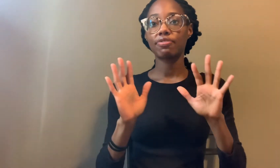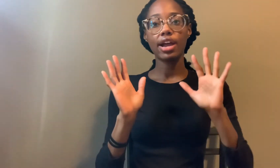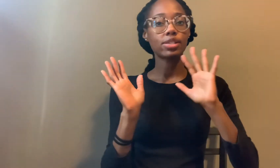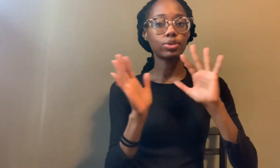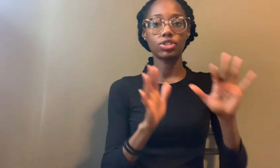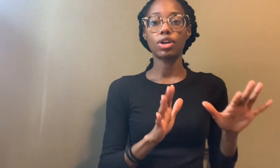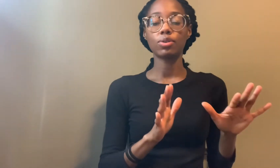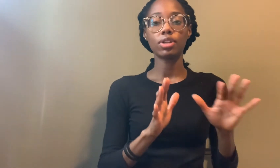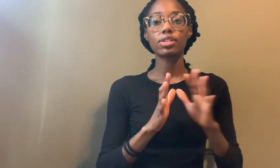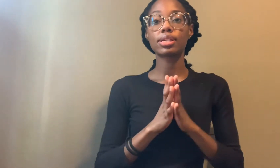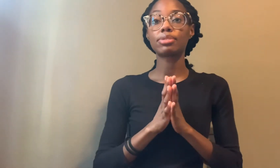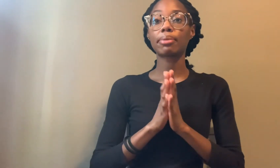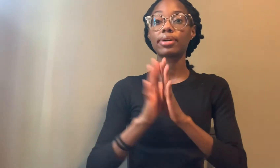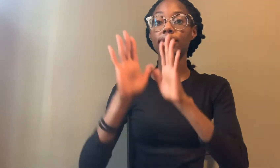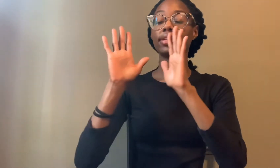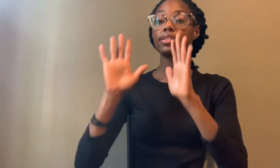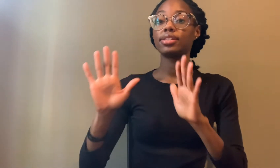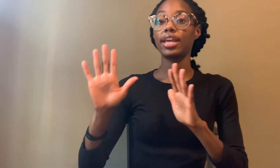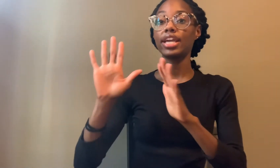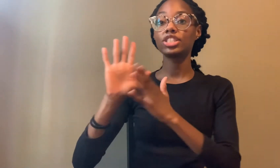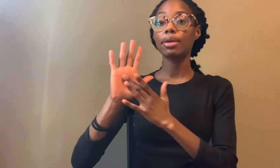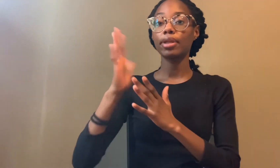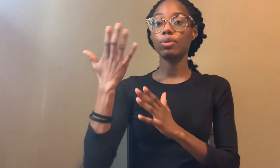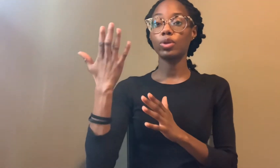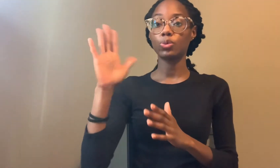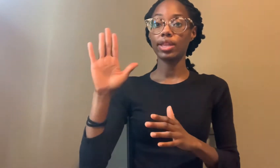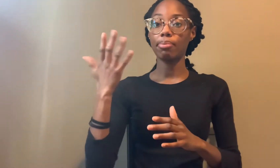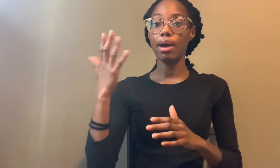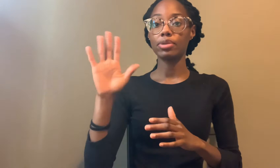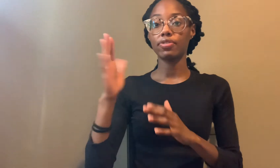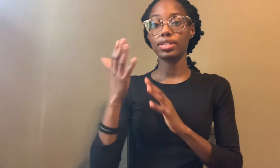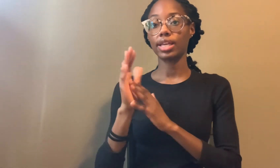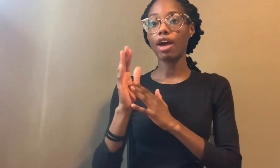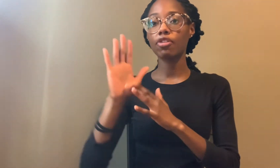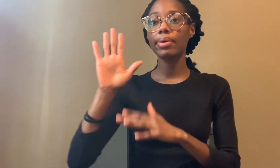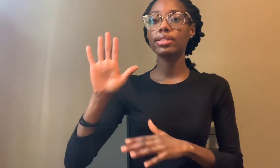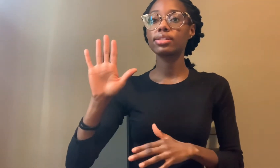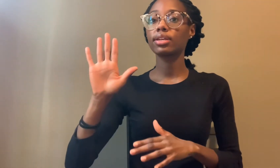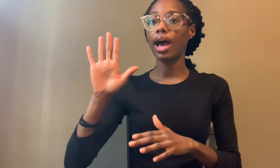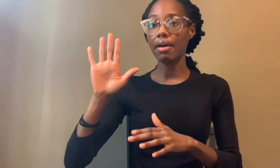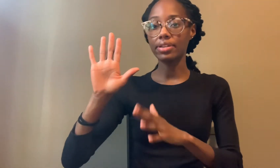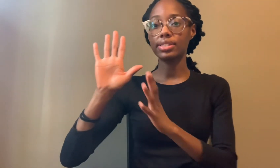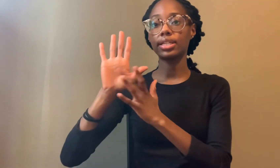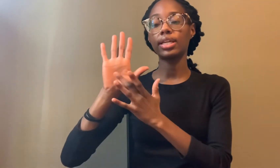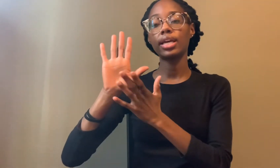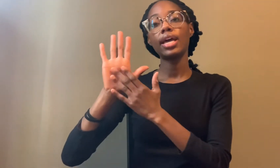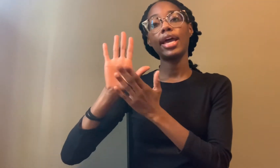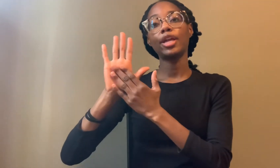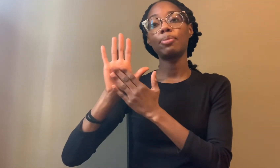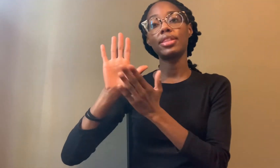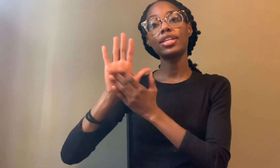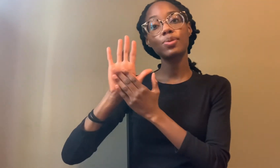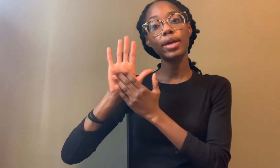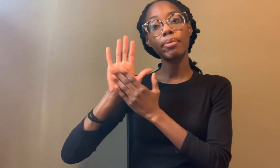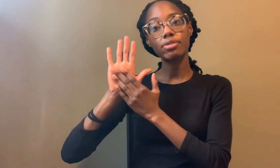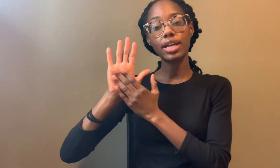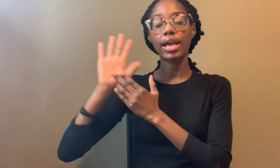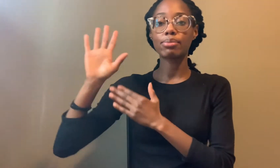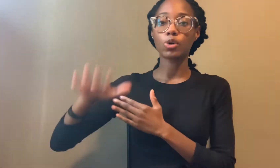classifiers, which is a whole nother subject, but the hand shape and which way the palm is facing. Alphabets, obviously, it'll be this way most times or